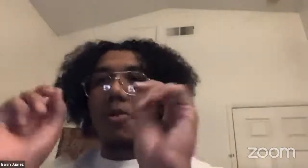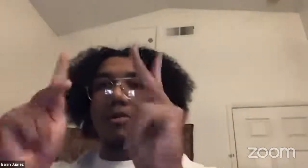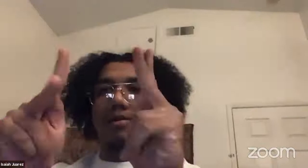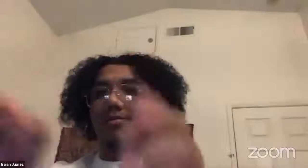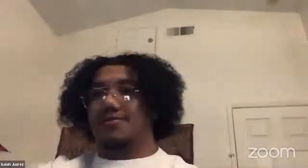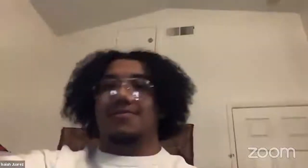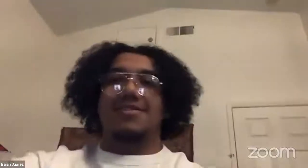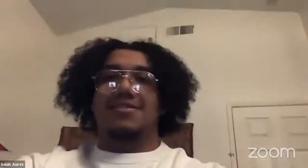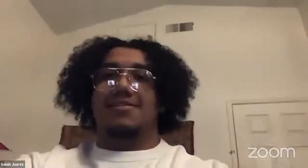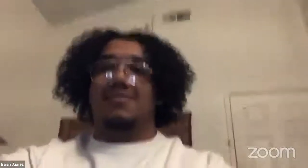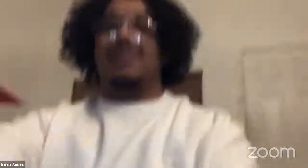concert. On